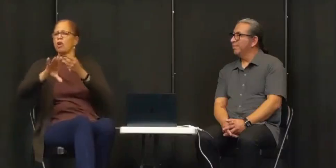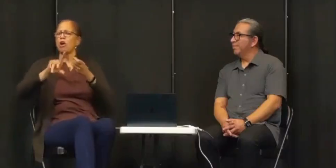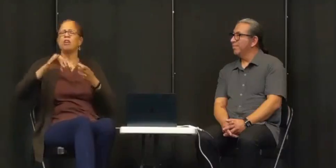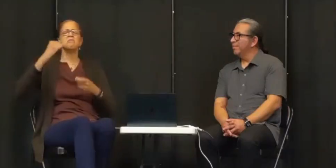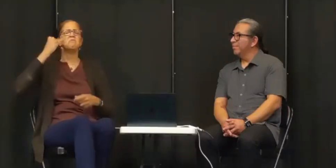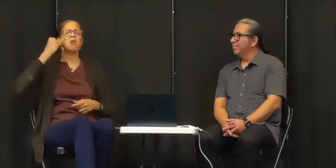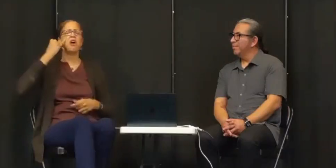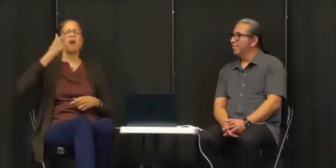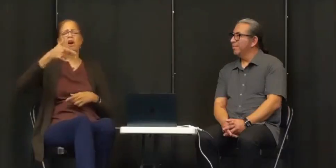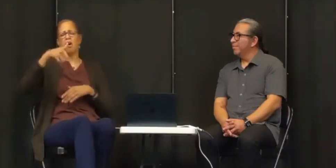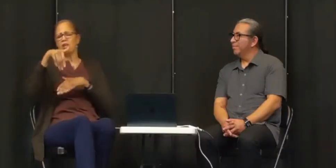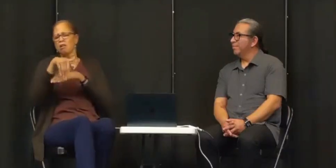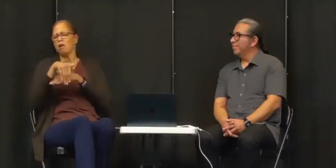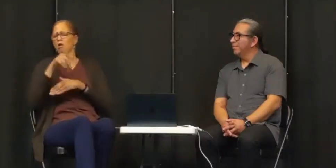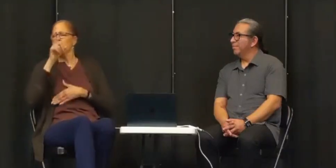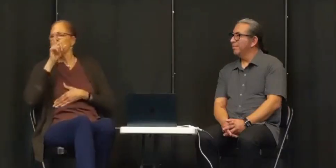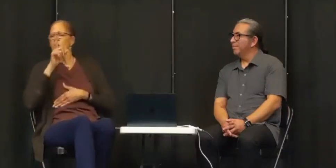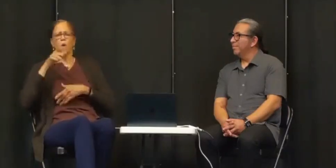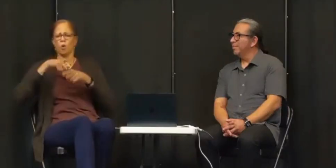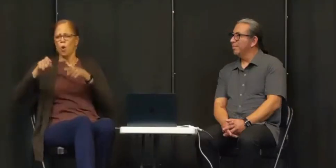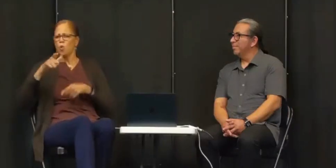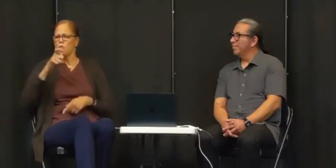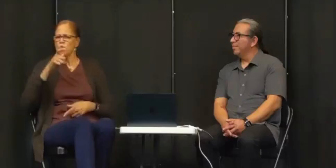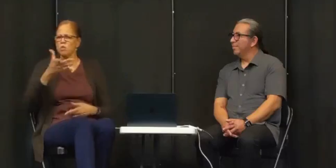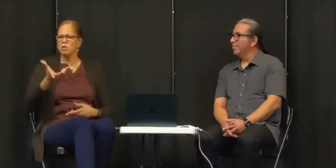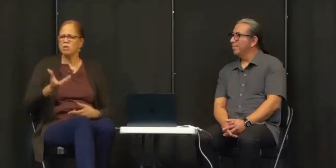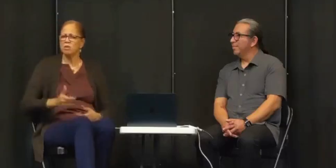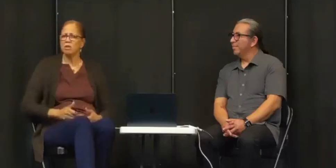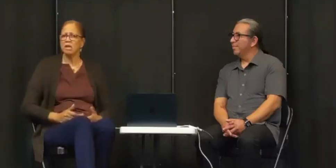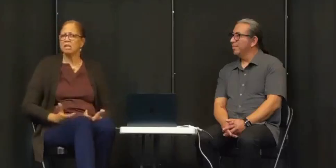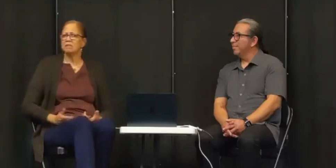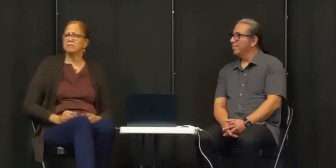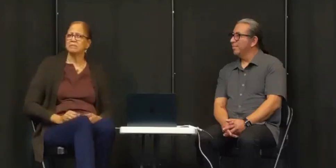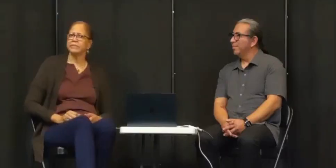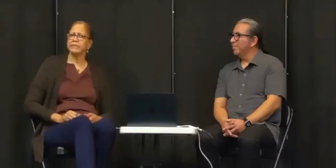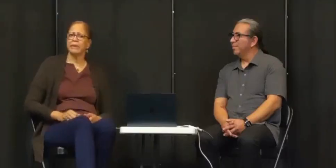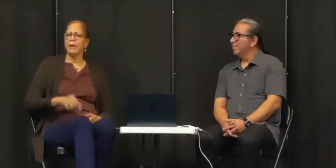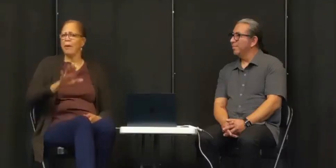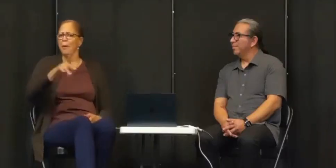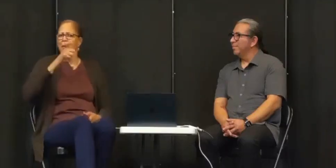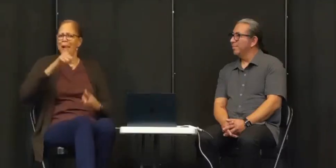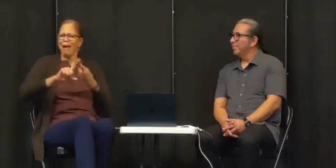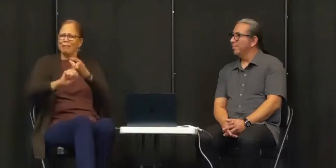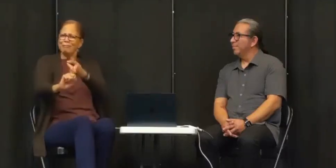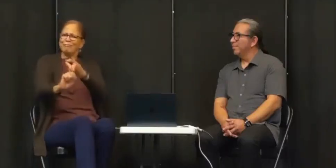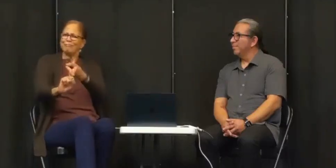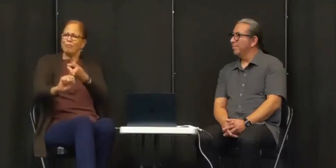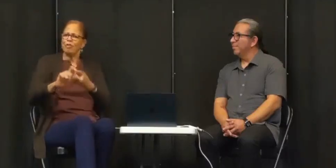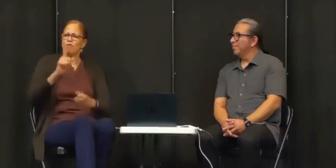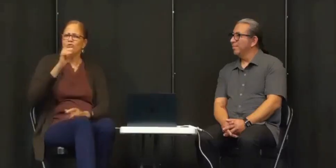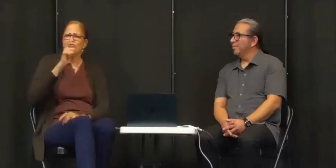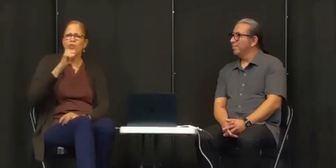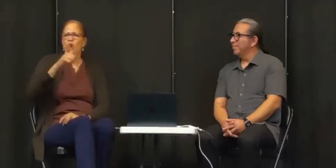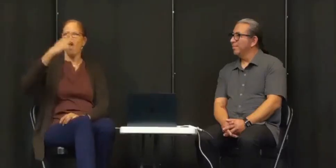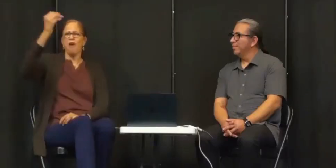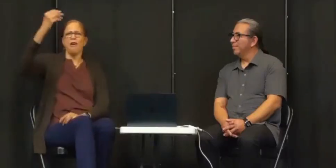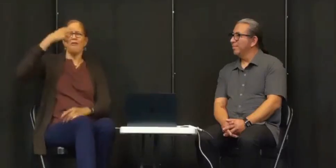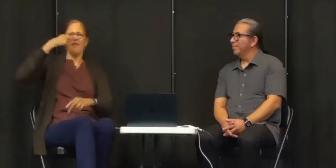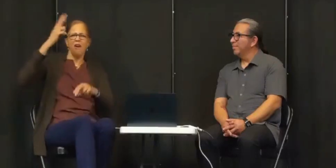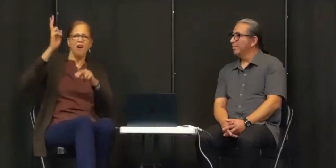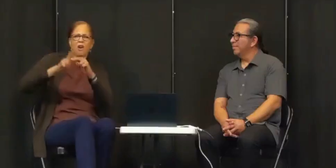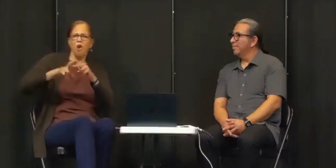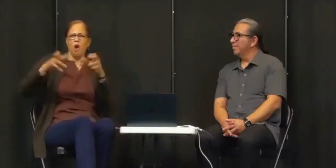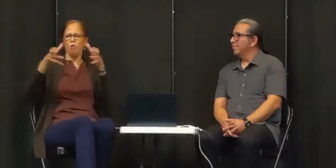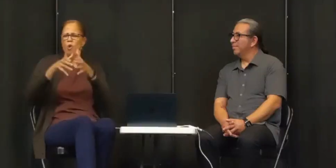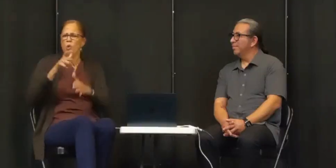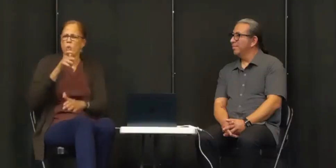against many, you need support. So maybe you don't know who to reach out to, or you don't have a really good